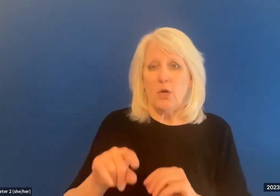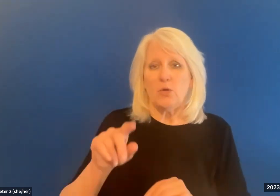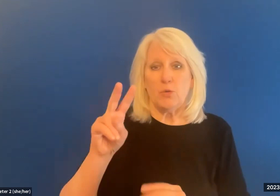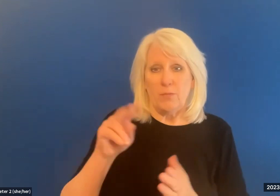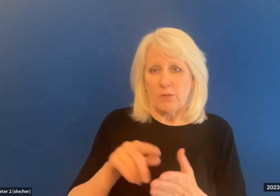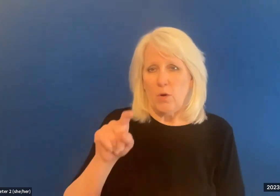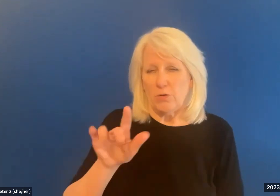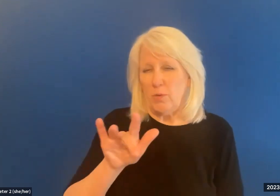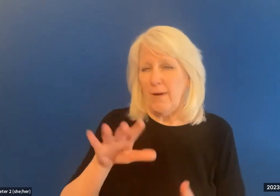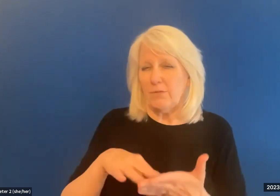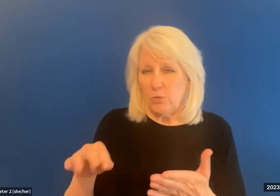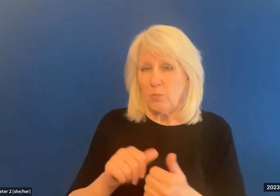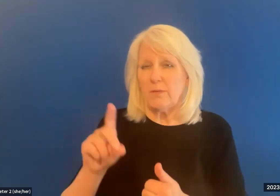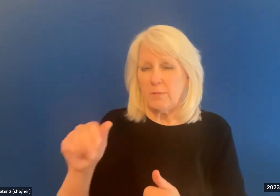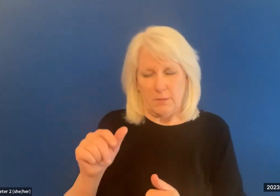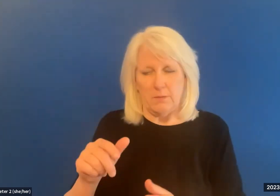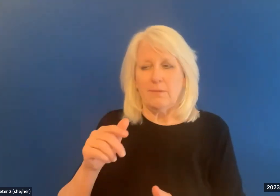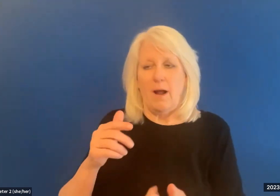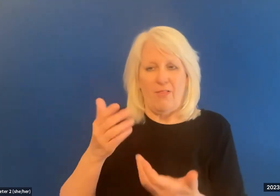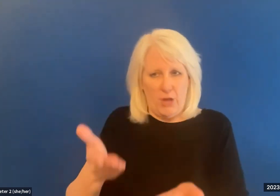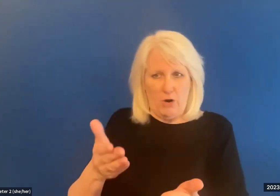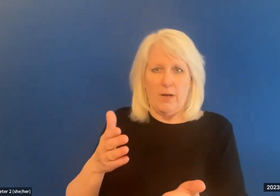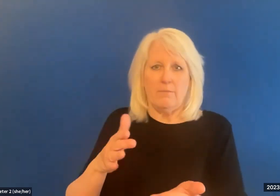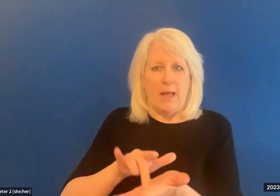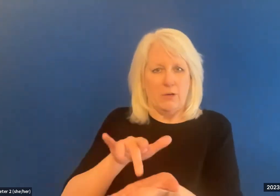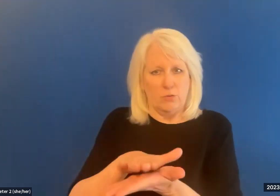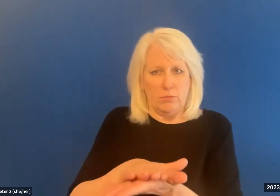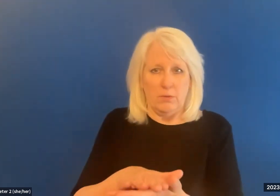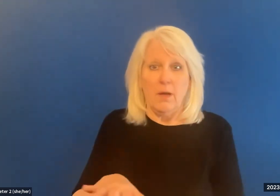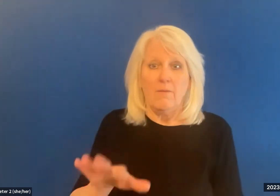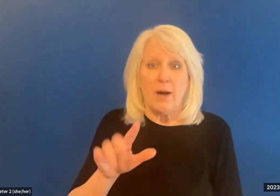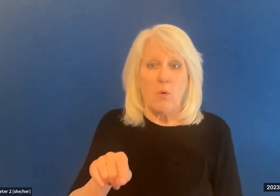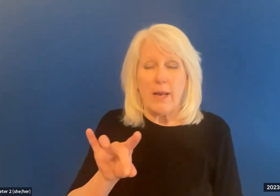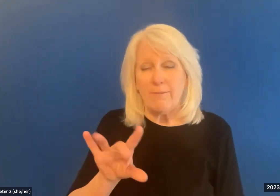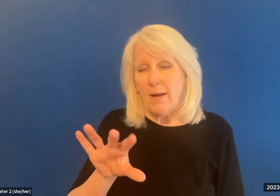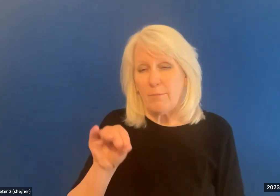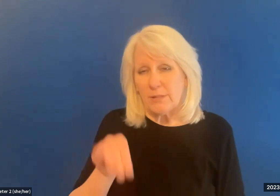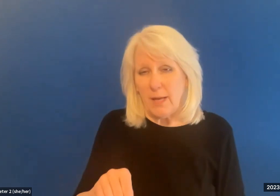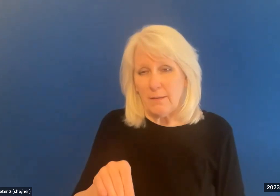2,125 students with disabilities, which is a total of 5.85% of the student body.